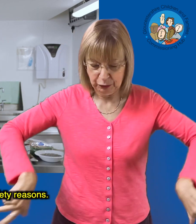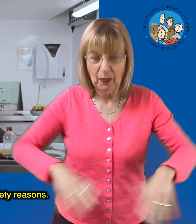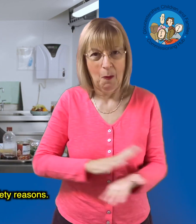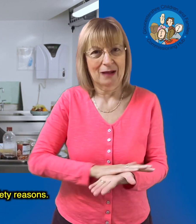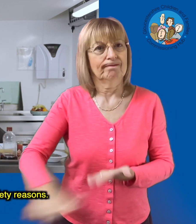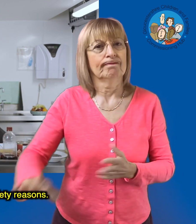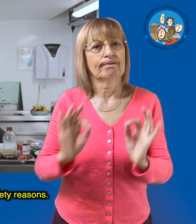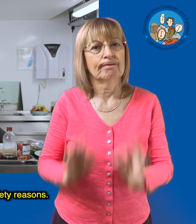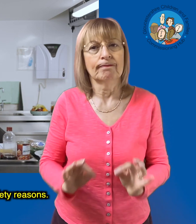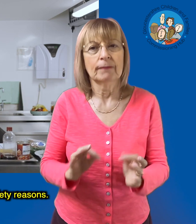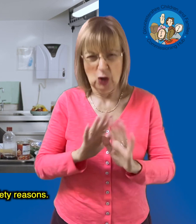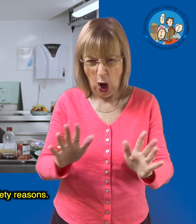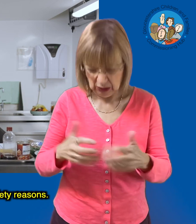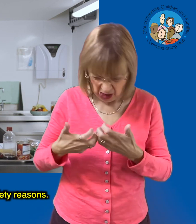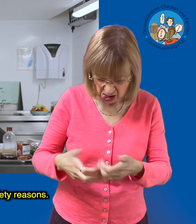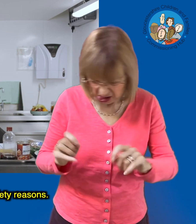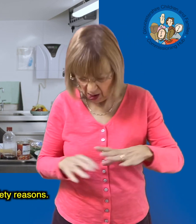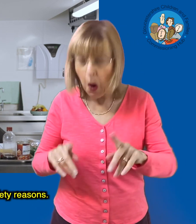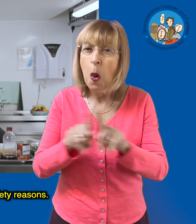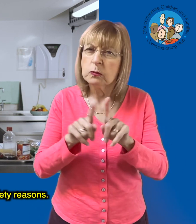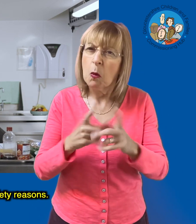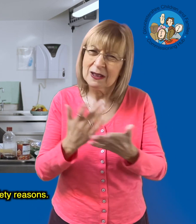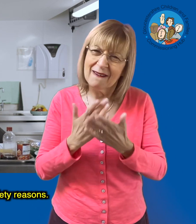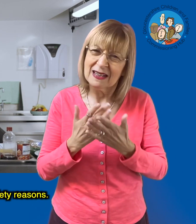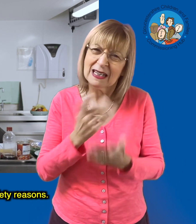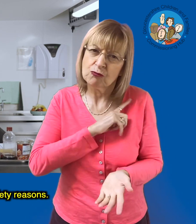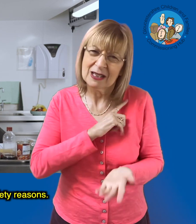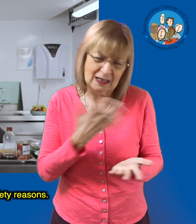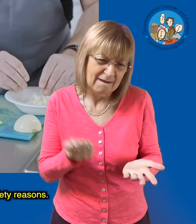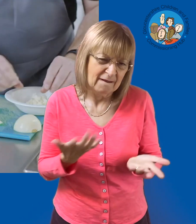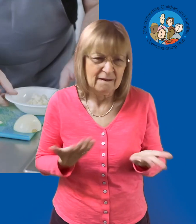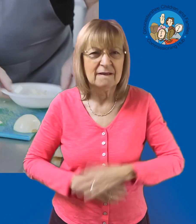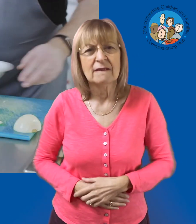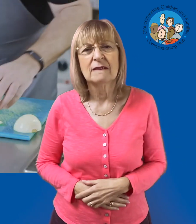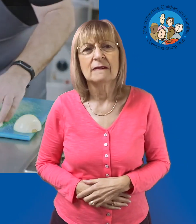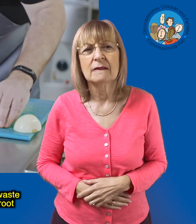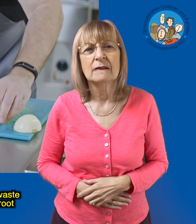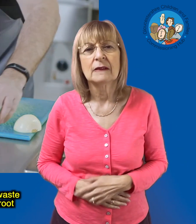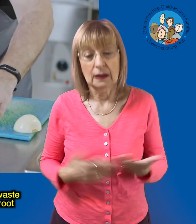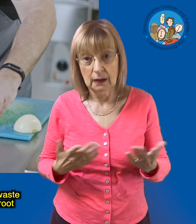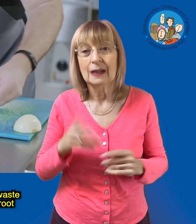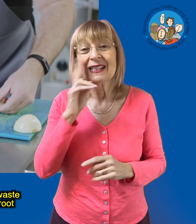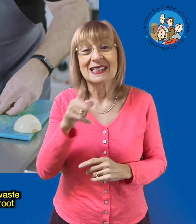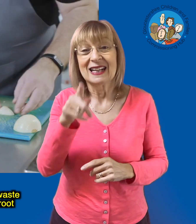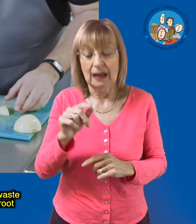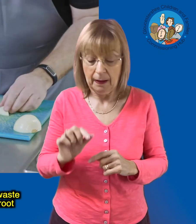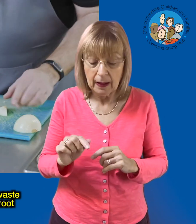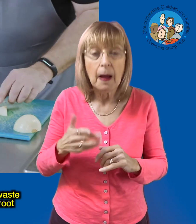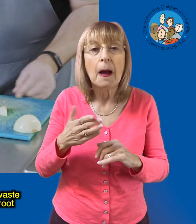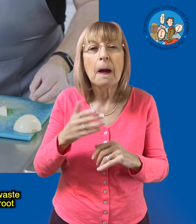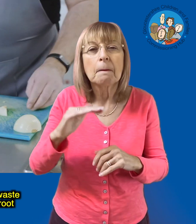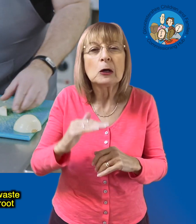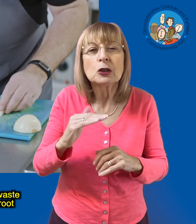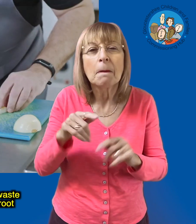clean, so that you're not overcrowding your board for safety reasons. And then for the end, it's quite simple. We